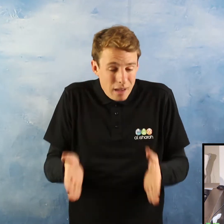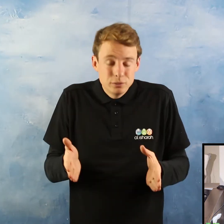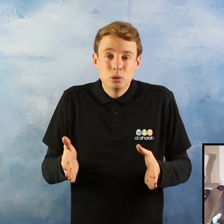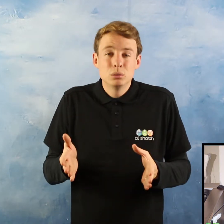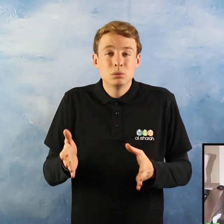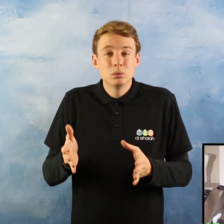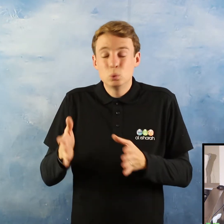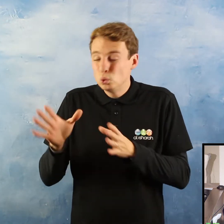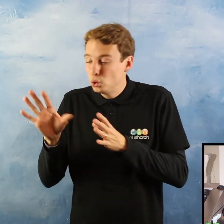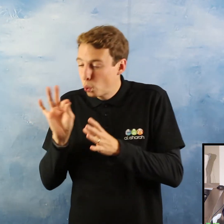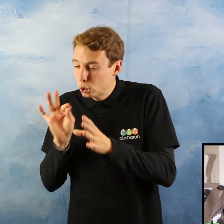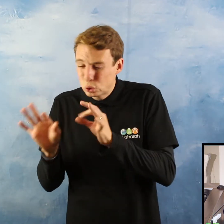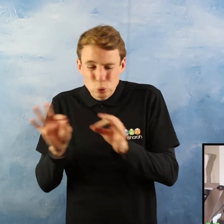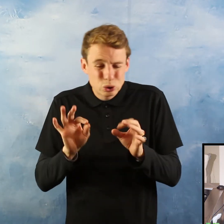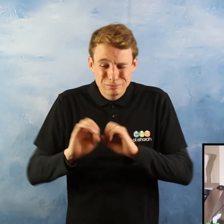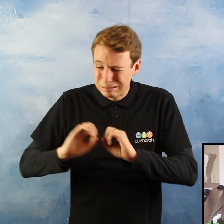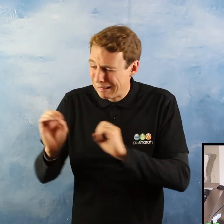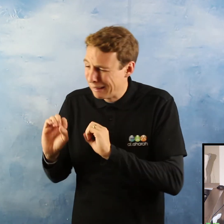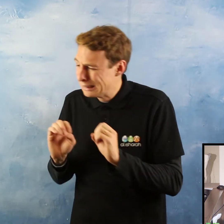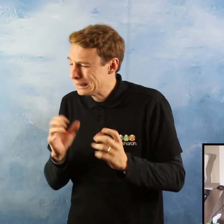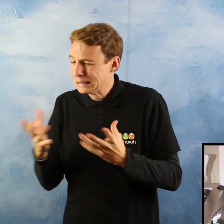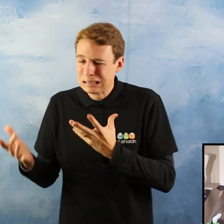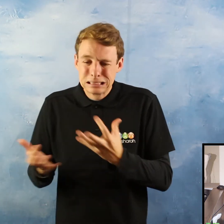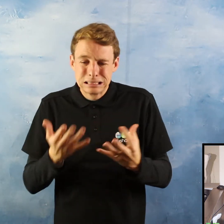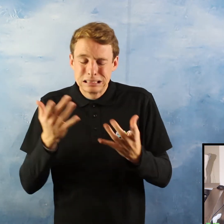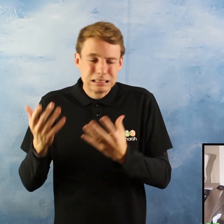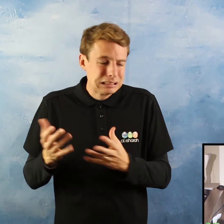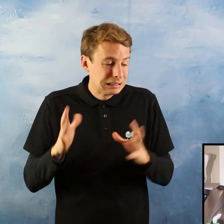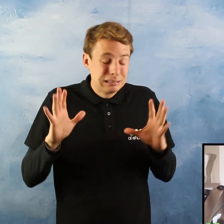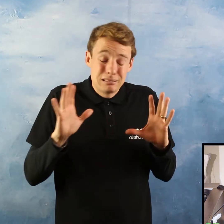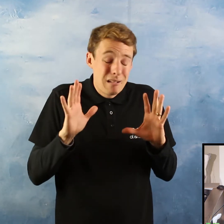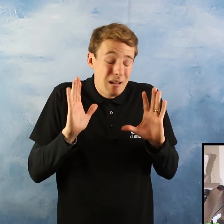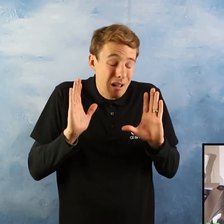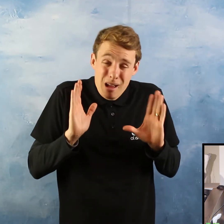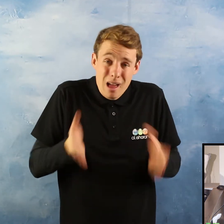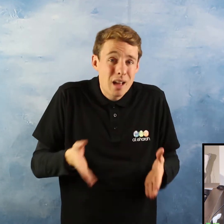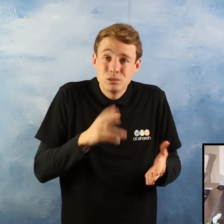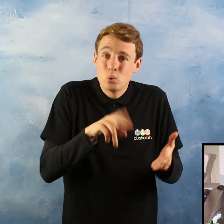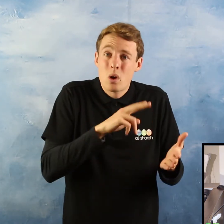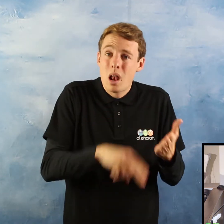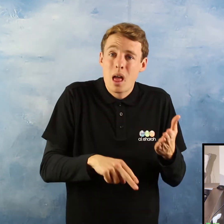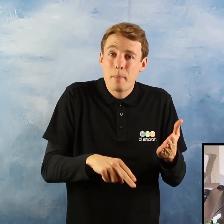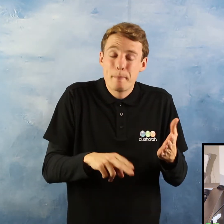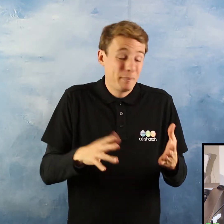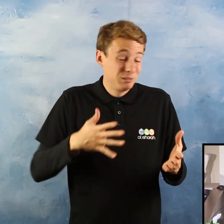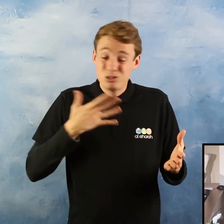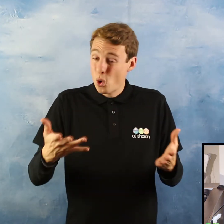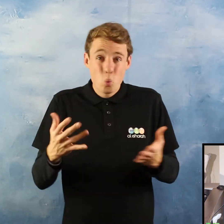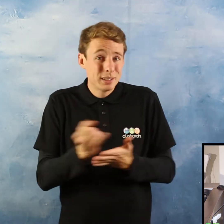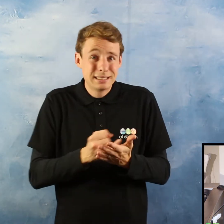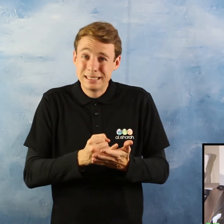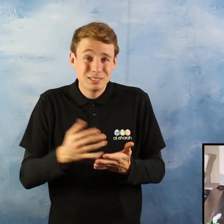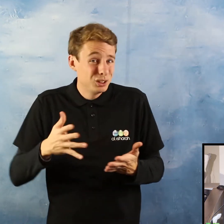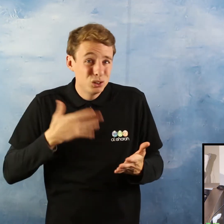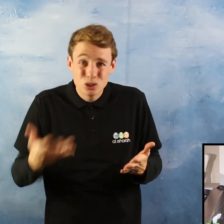by absolute necessity and he doesn't intend to sin and he doesn't want